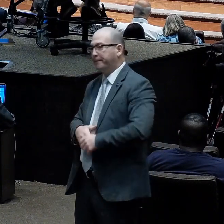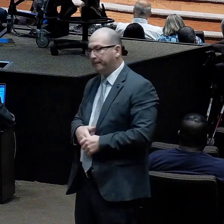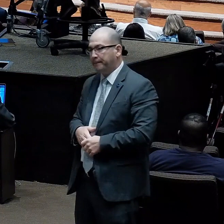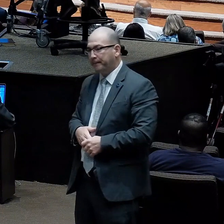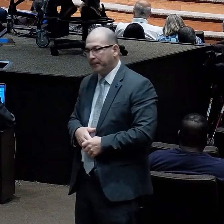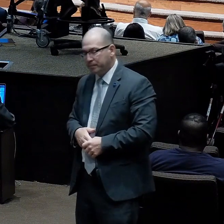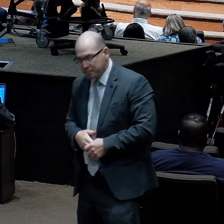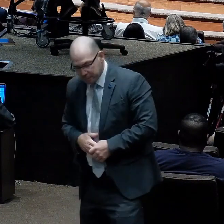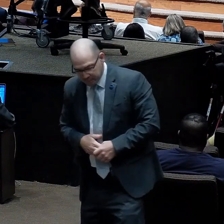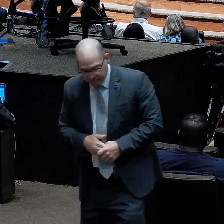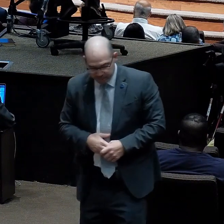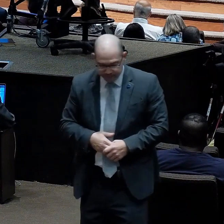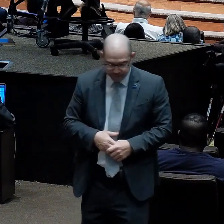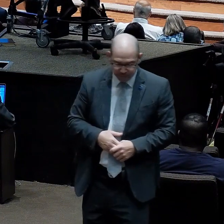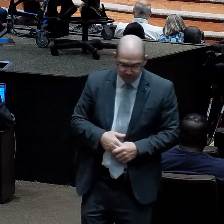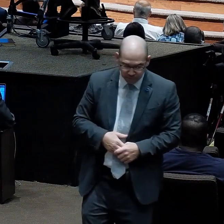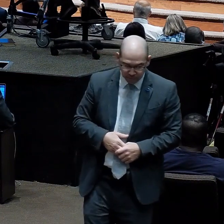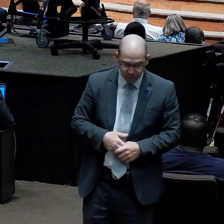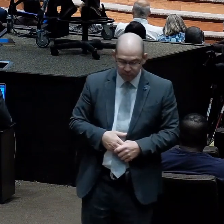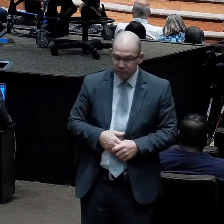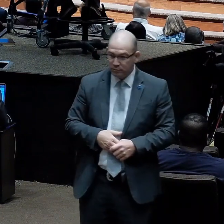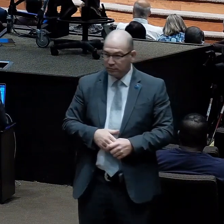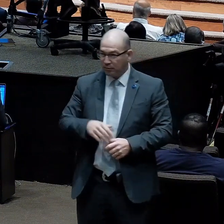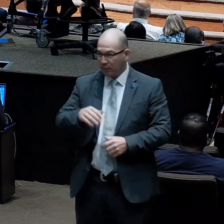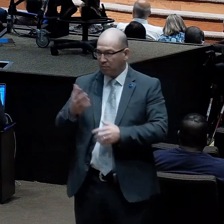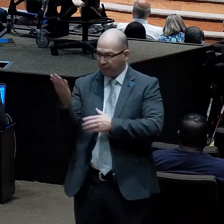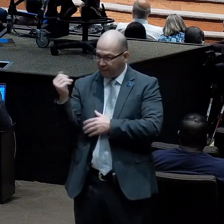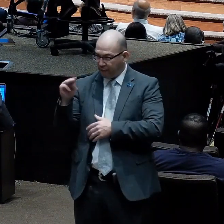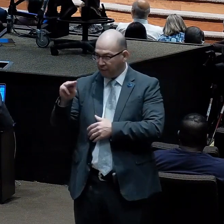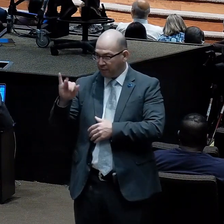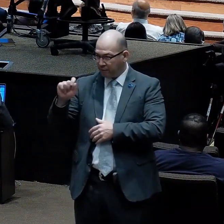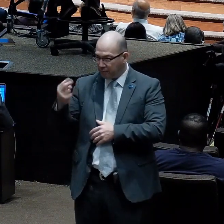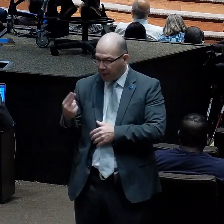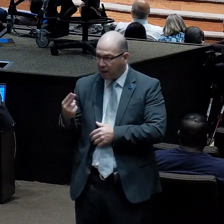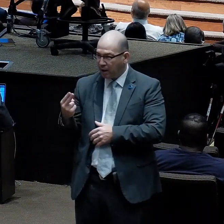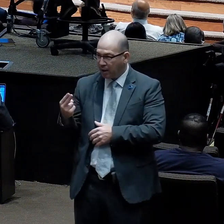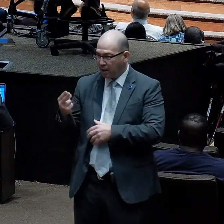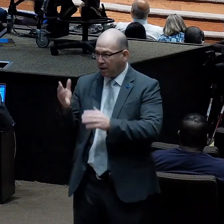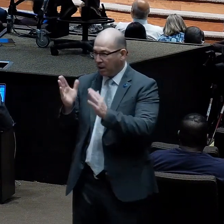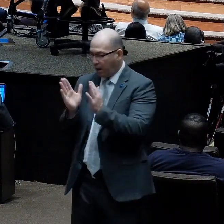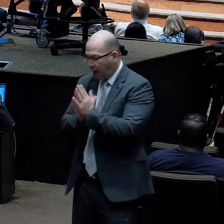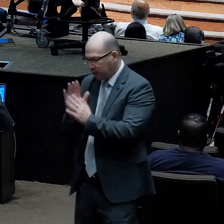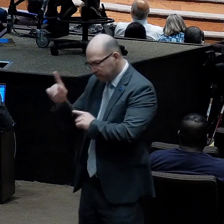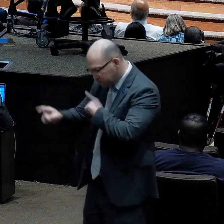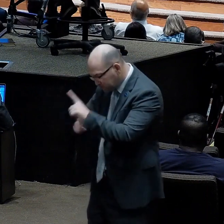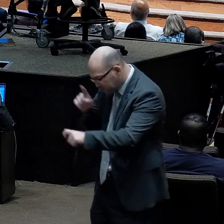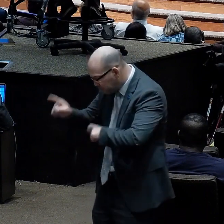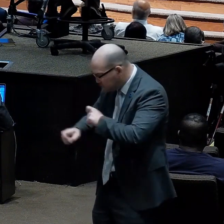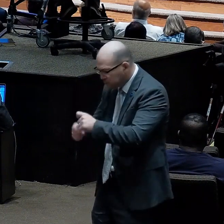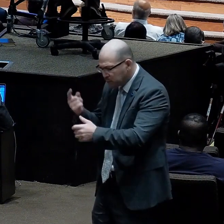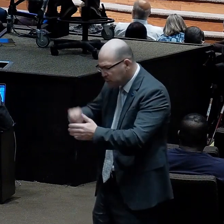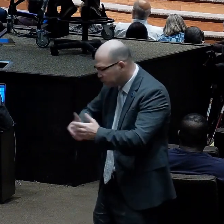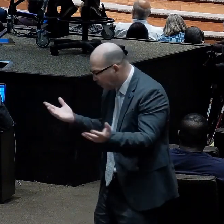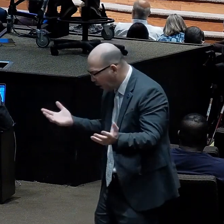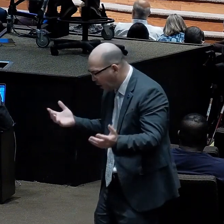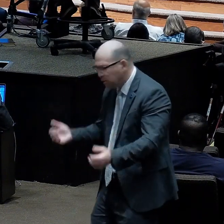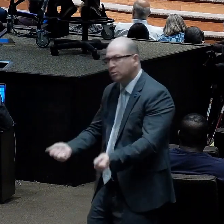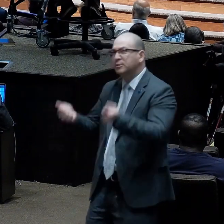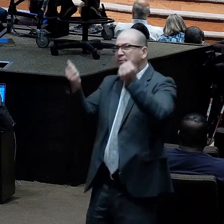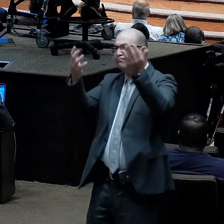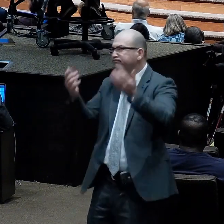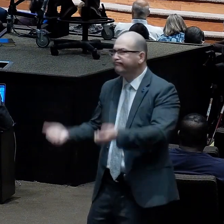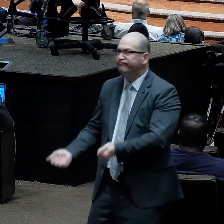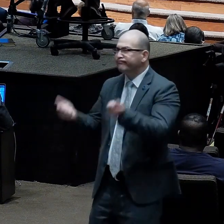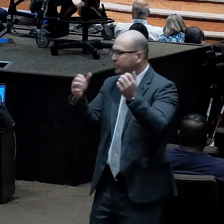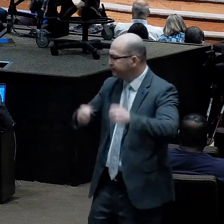Now, earlier, Micah had asked these questions. What does God require? Thousands of rivers of oil and thousands of sacrifices? What does